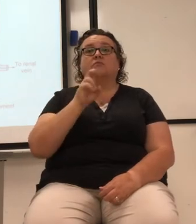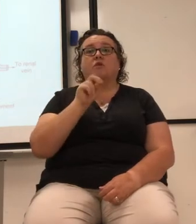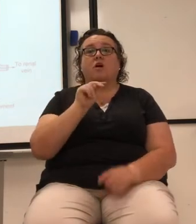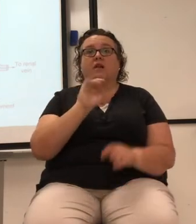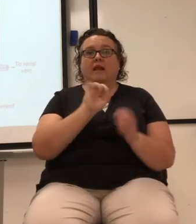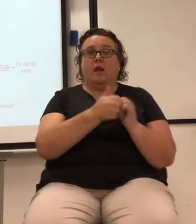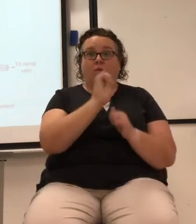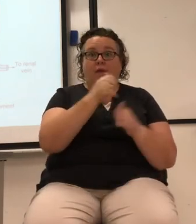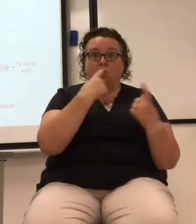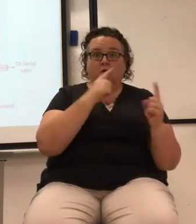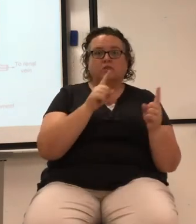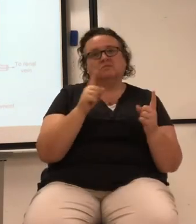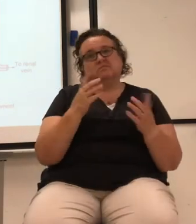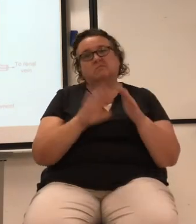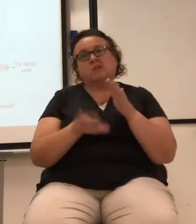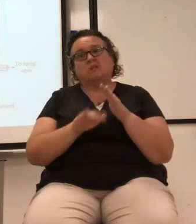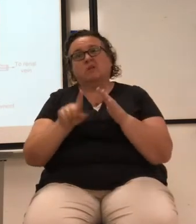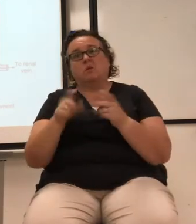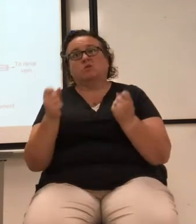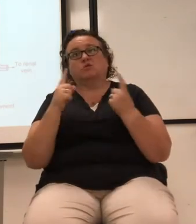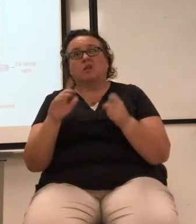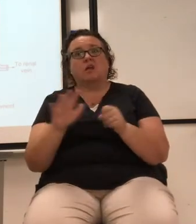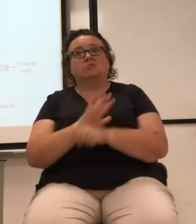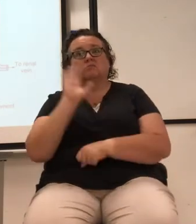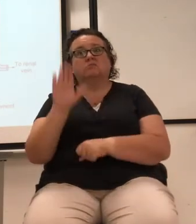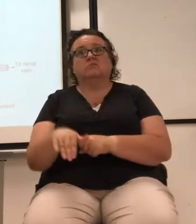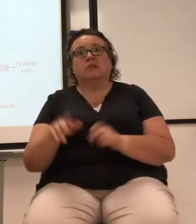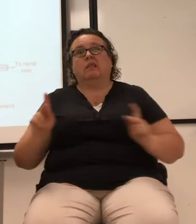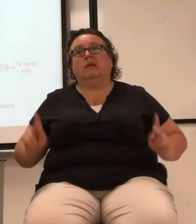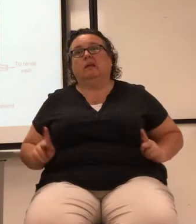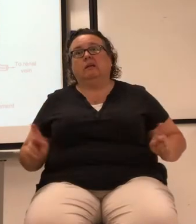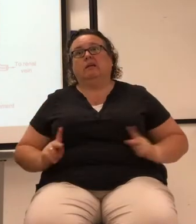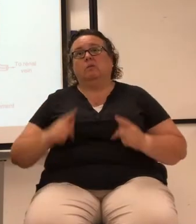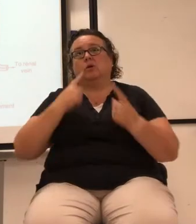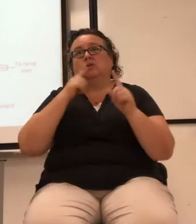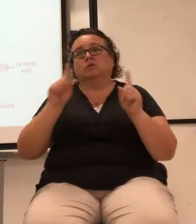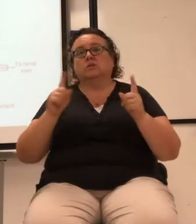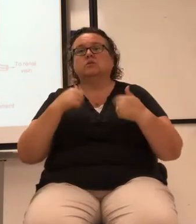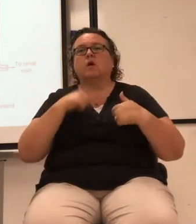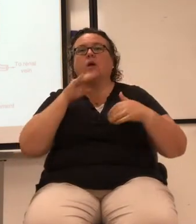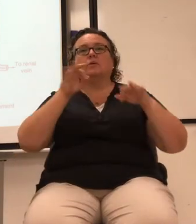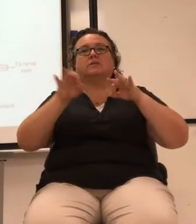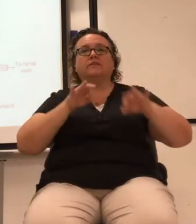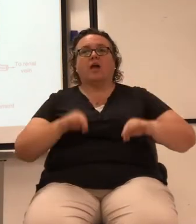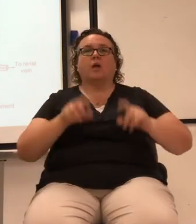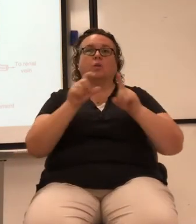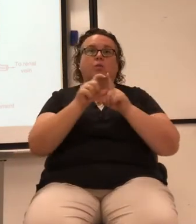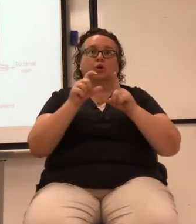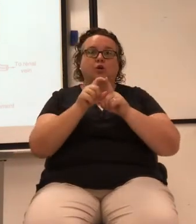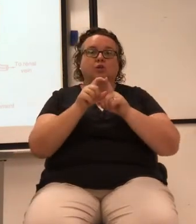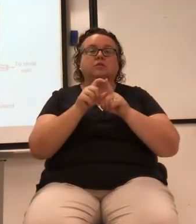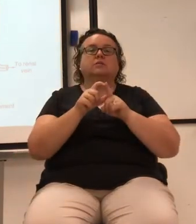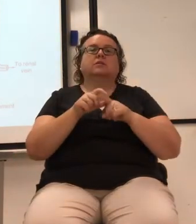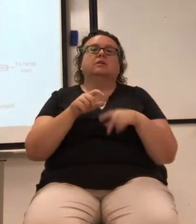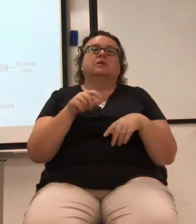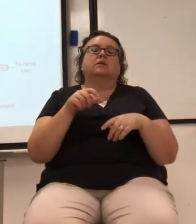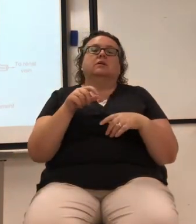works. Okay? And so I'll just kind of define the words that are keyed out there, it